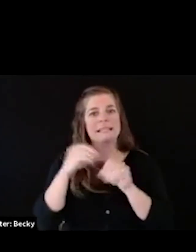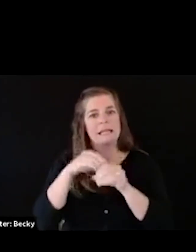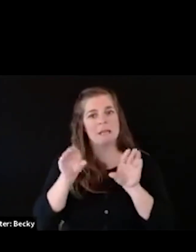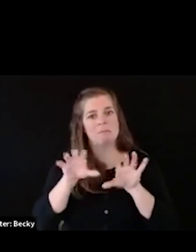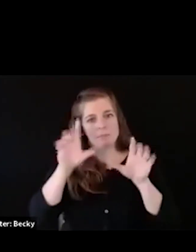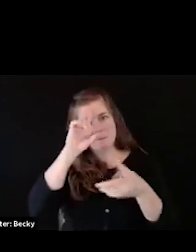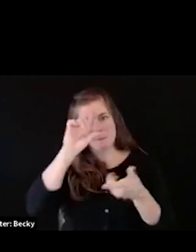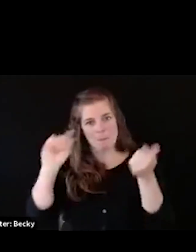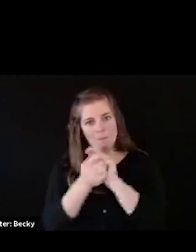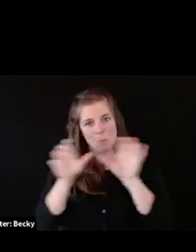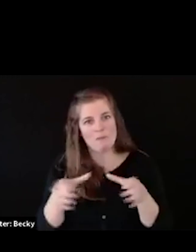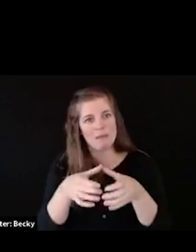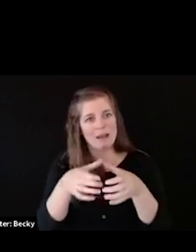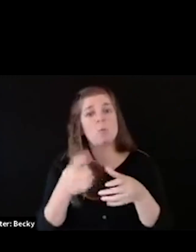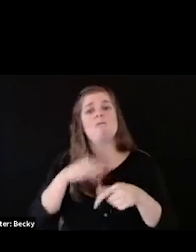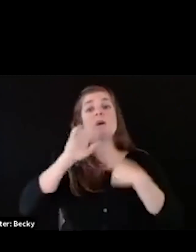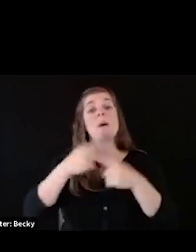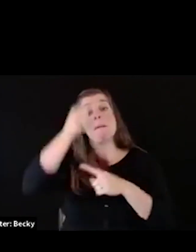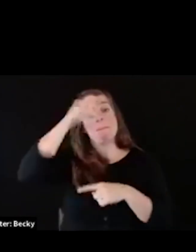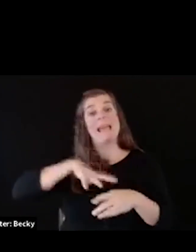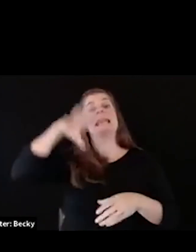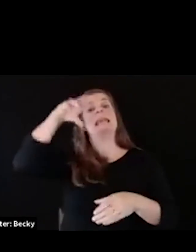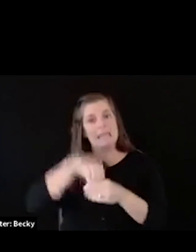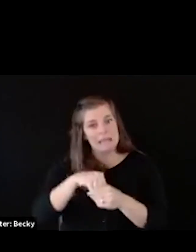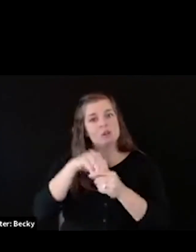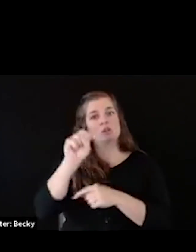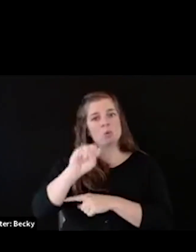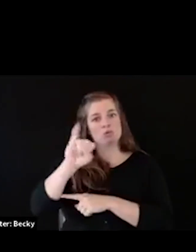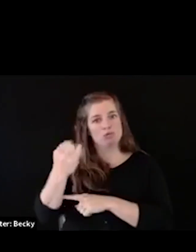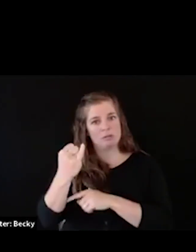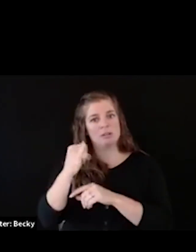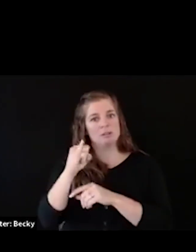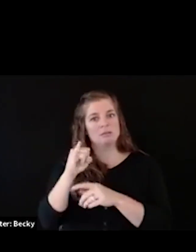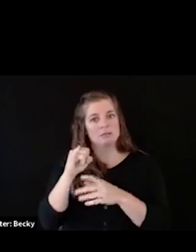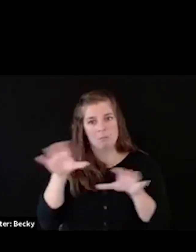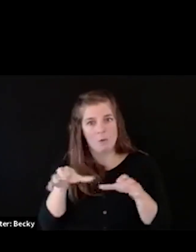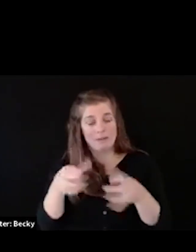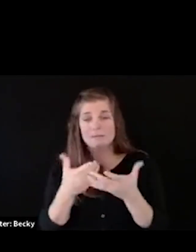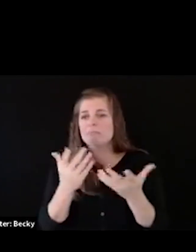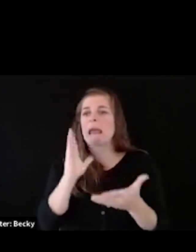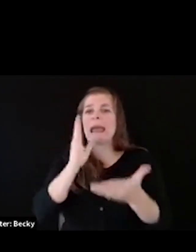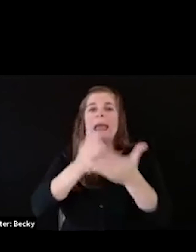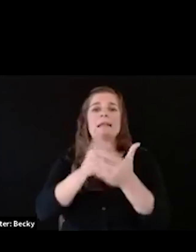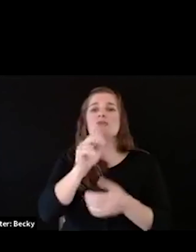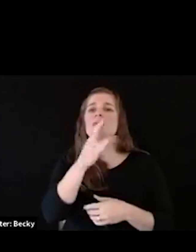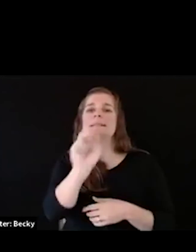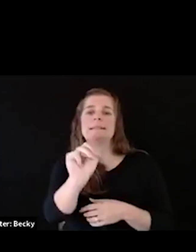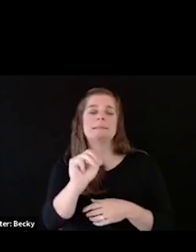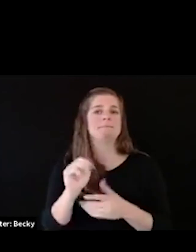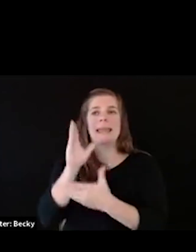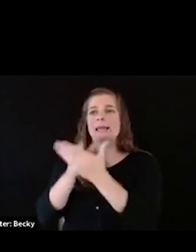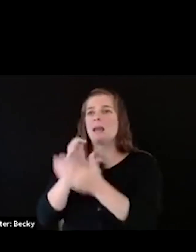men in social justice movements who are claiming to be committed to social justice, anti-racism,